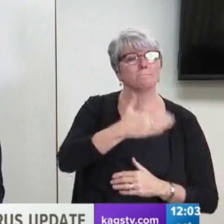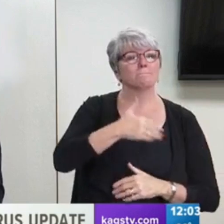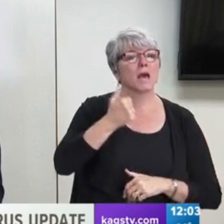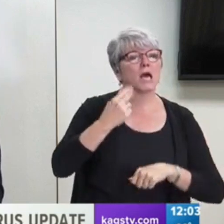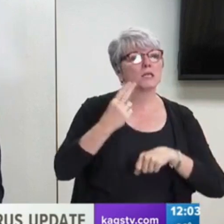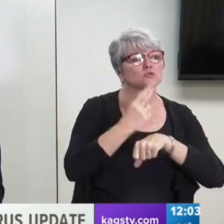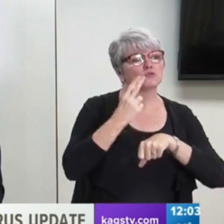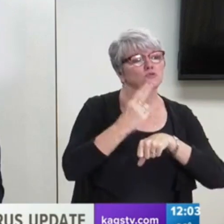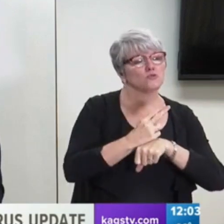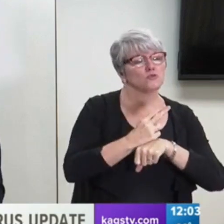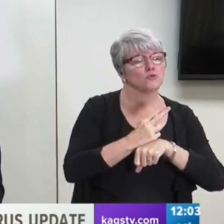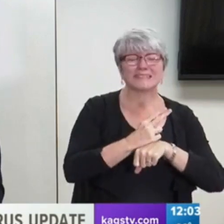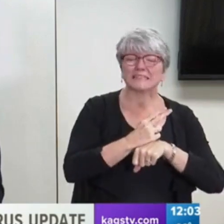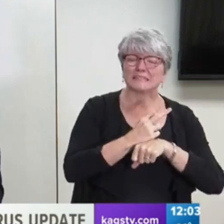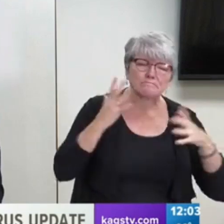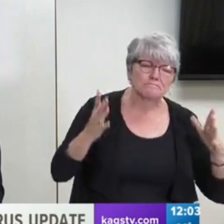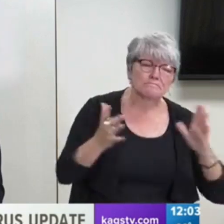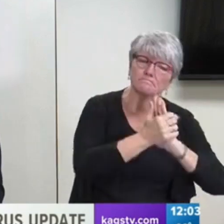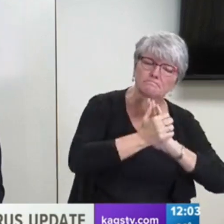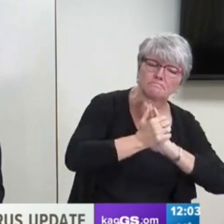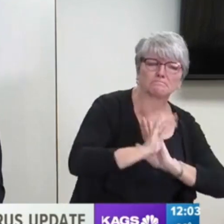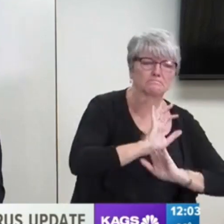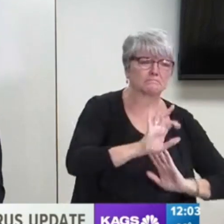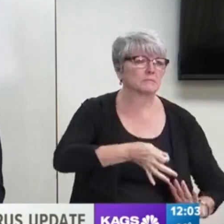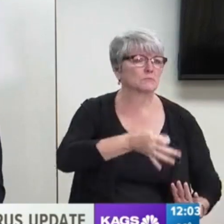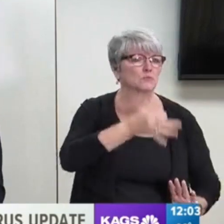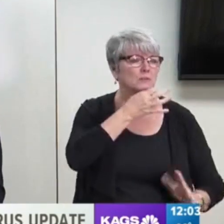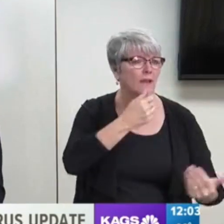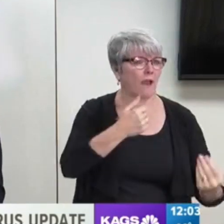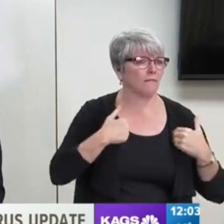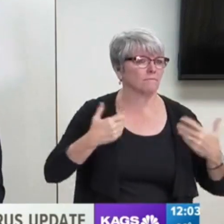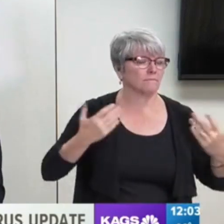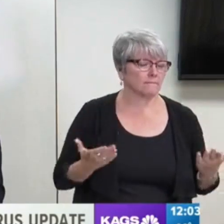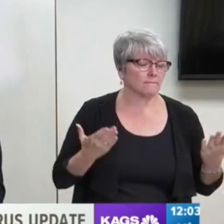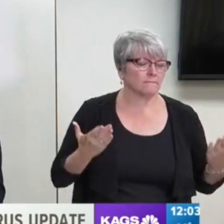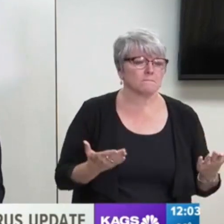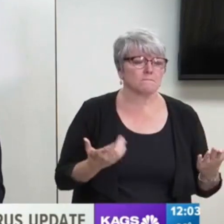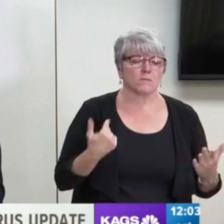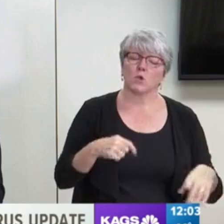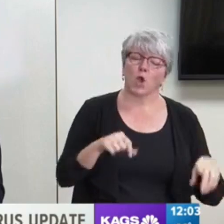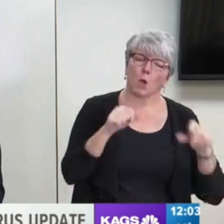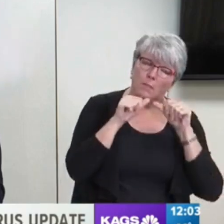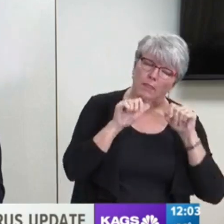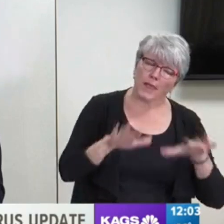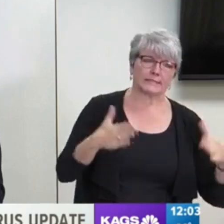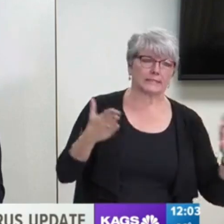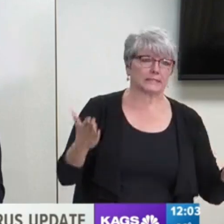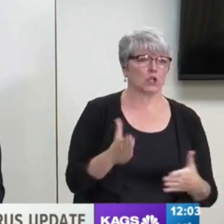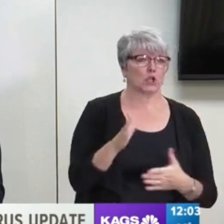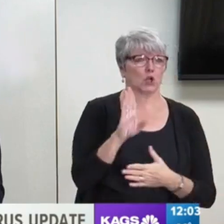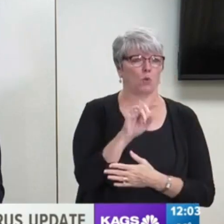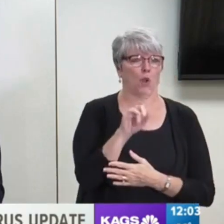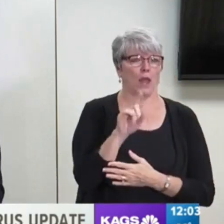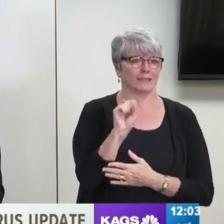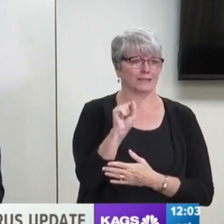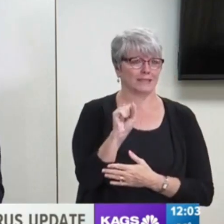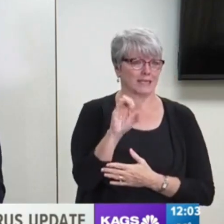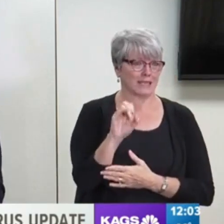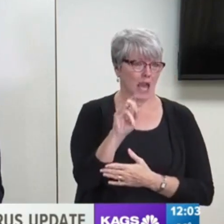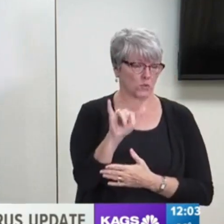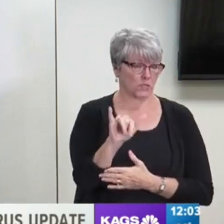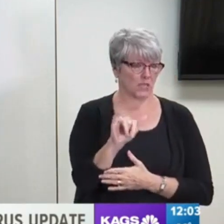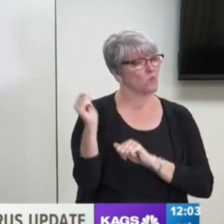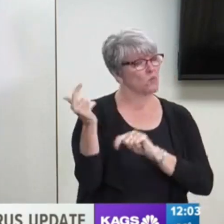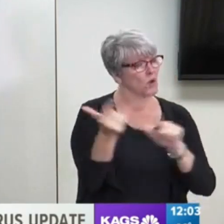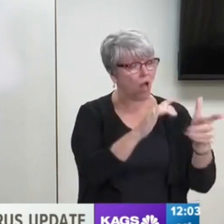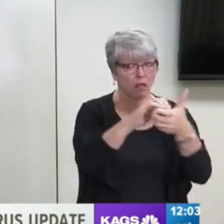use the immense talent and expertise that we are blessed with here in Brazos County. We are